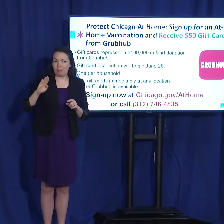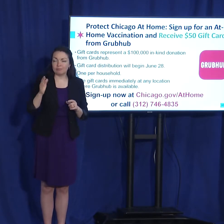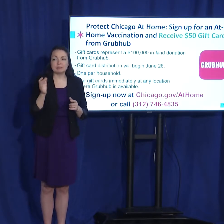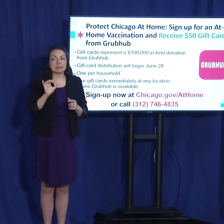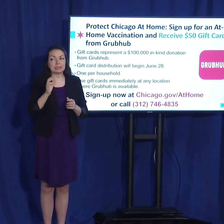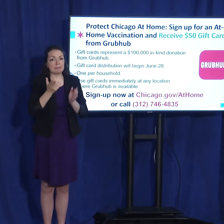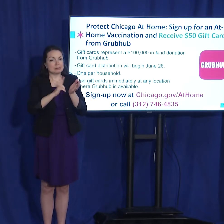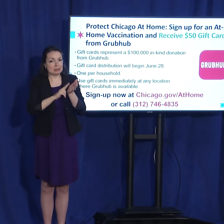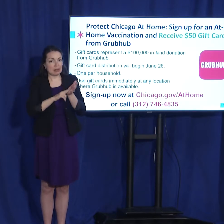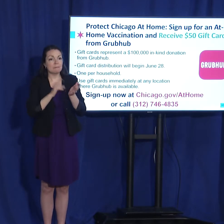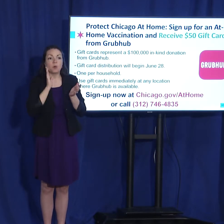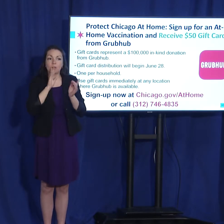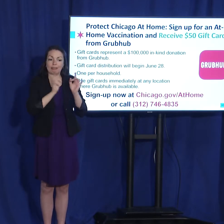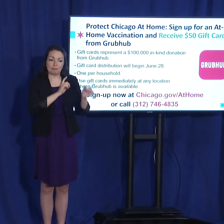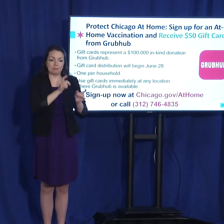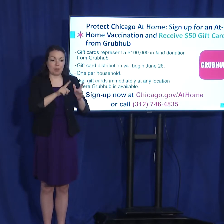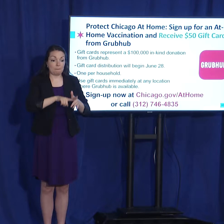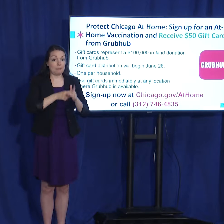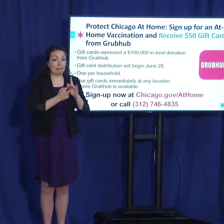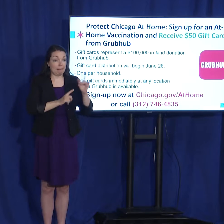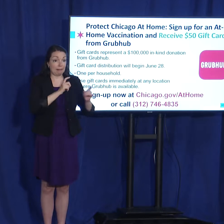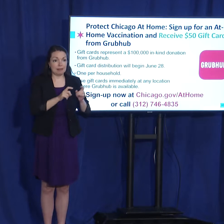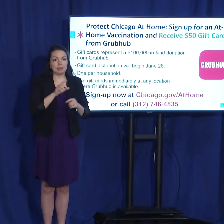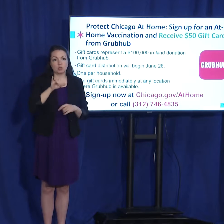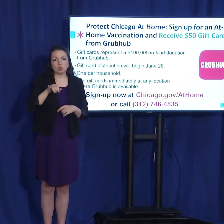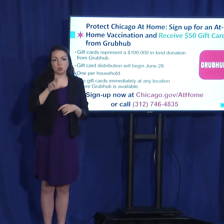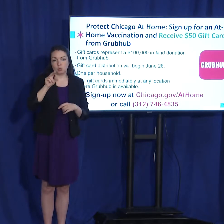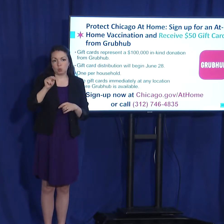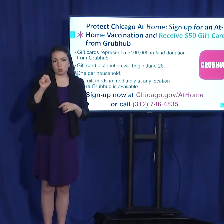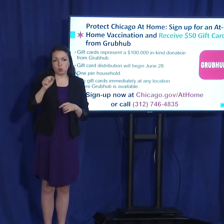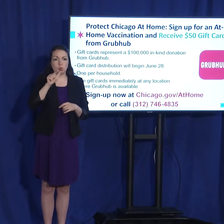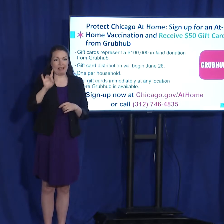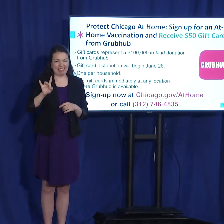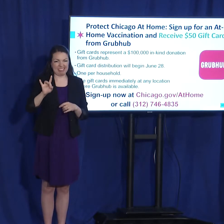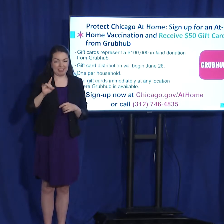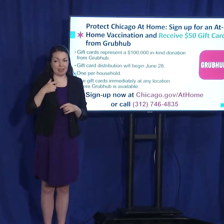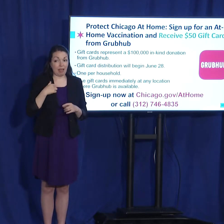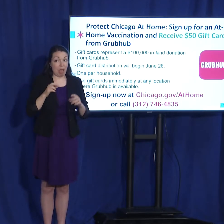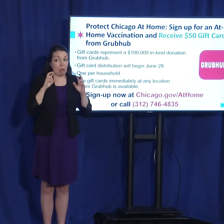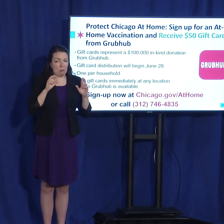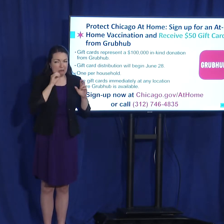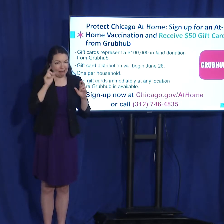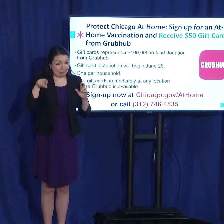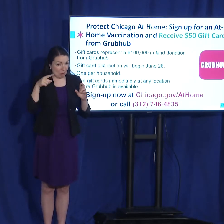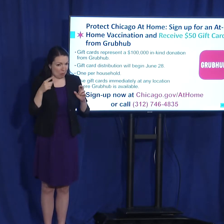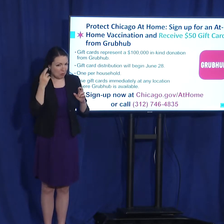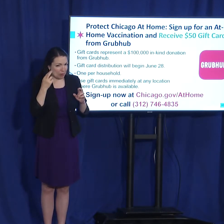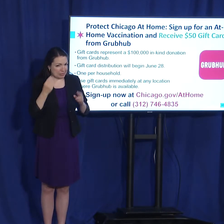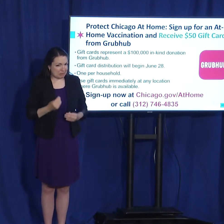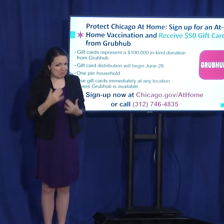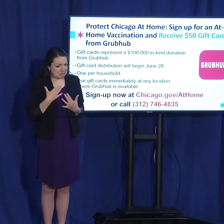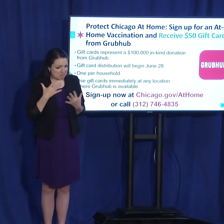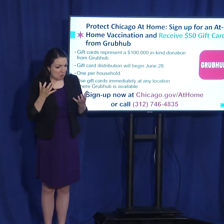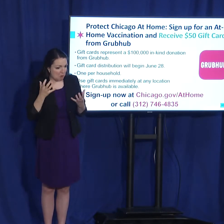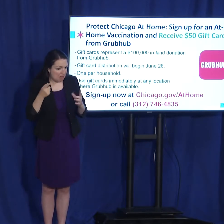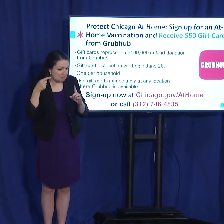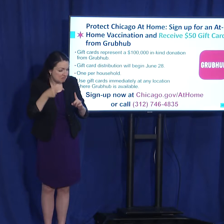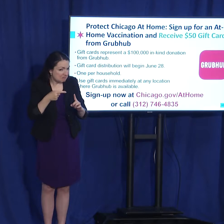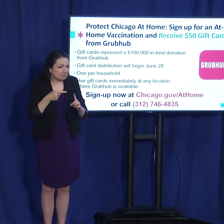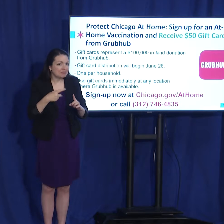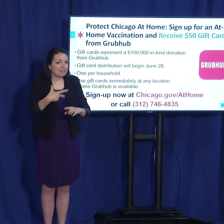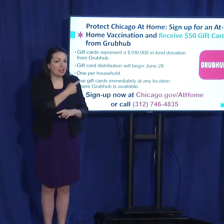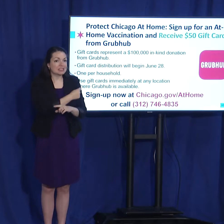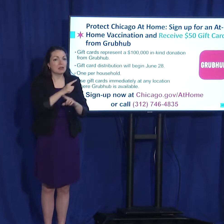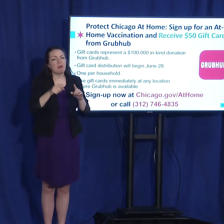Gift card distribution will begin June 28th. And I hope that this isn't the only reason that inspires you to get a vaccine. But if you